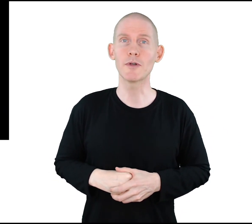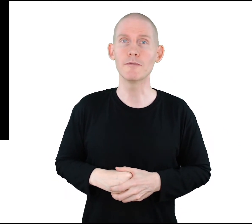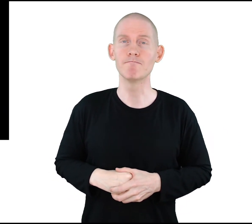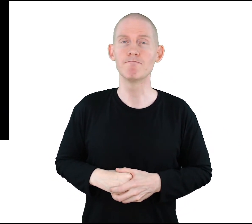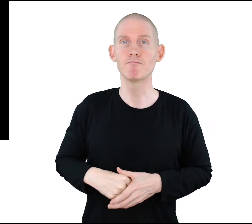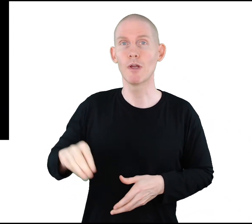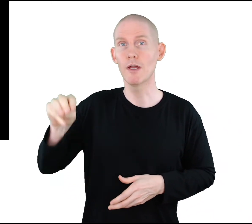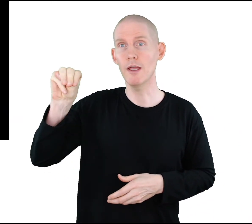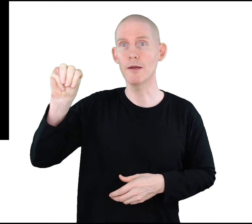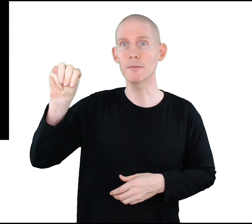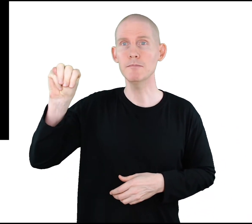go.